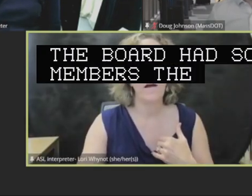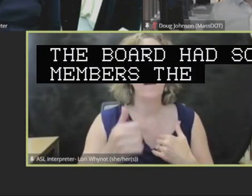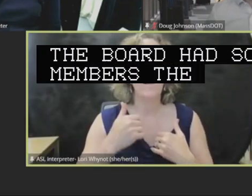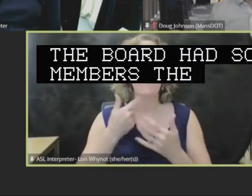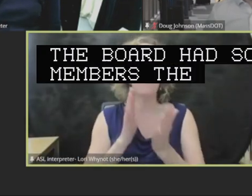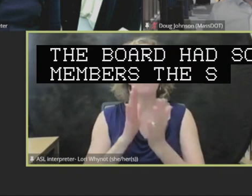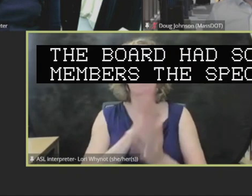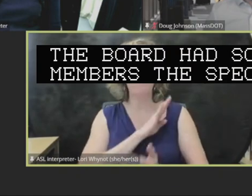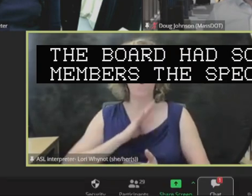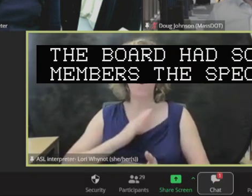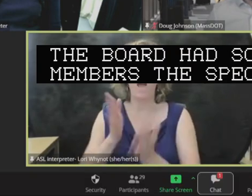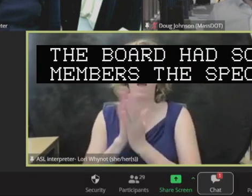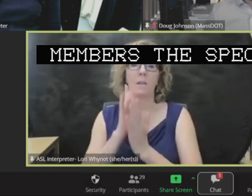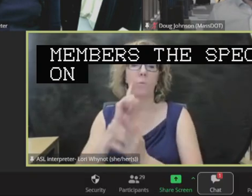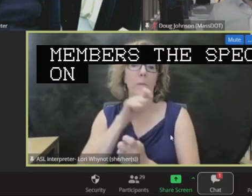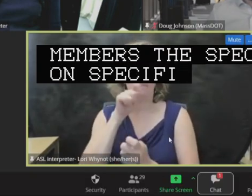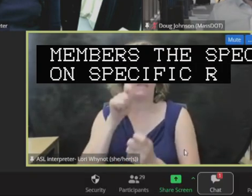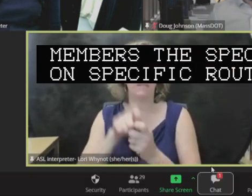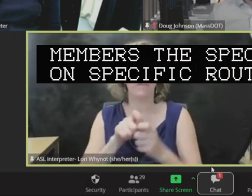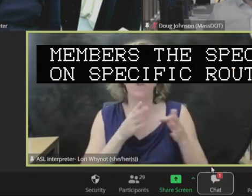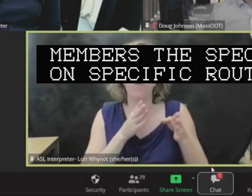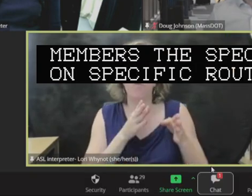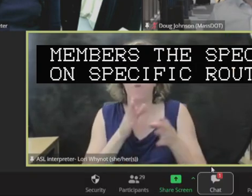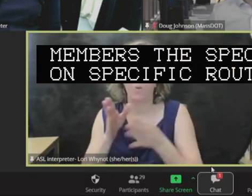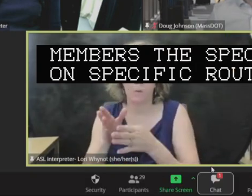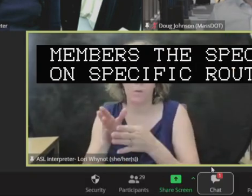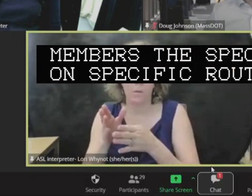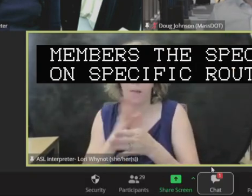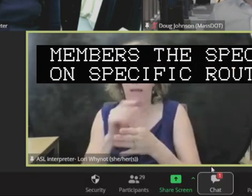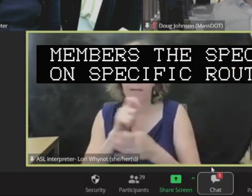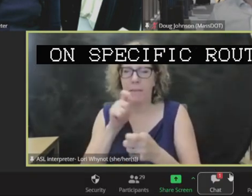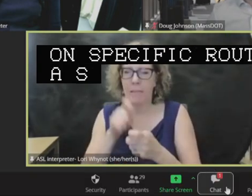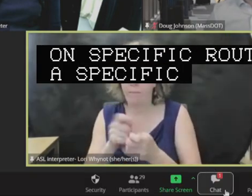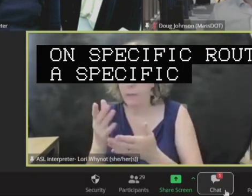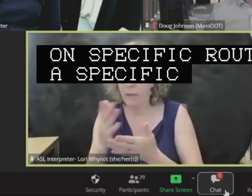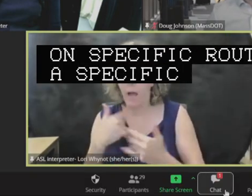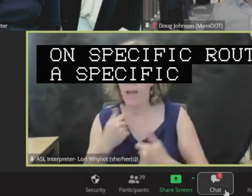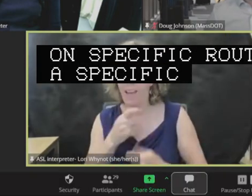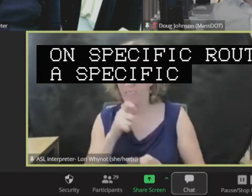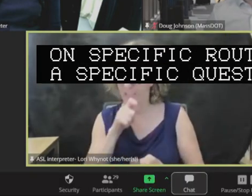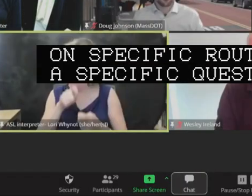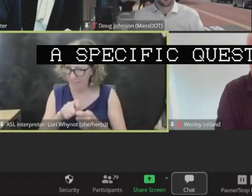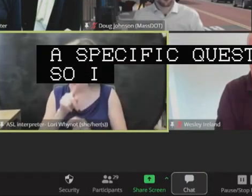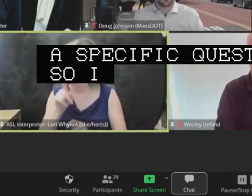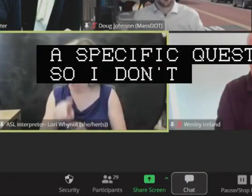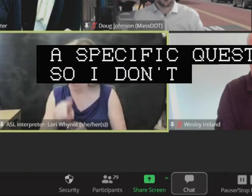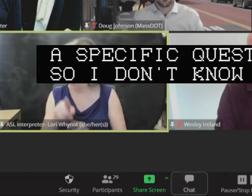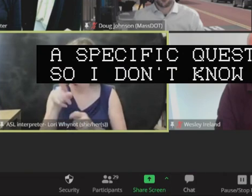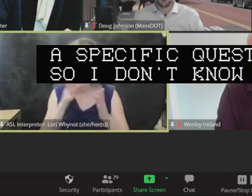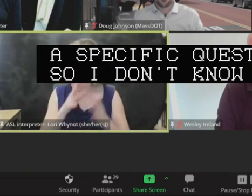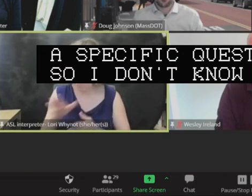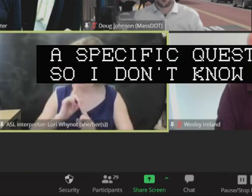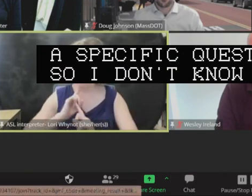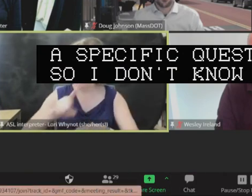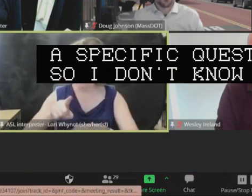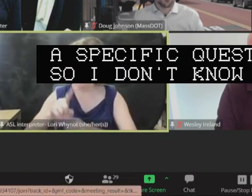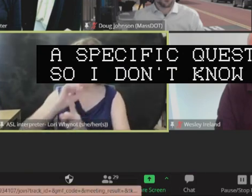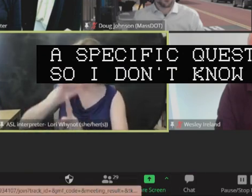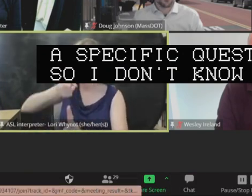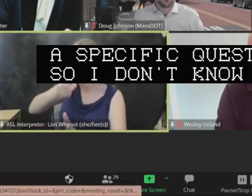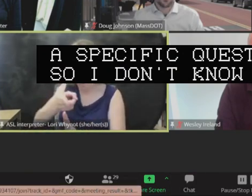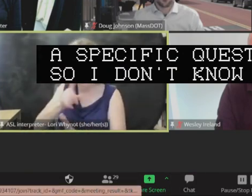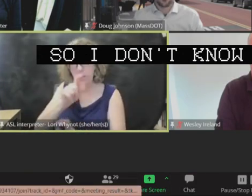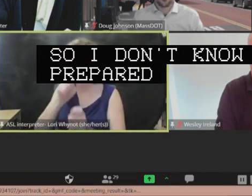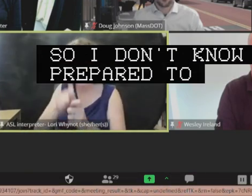and I do have a specific question. So I don't know if you guys are prepared to answer specific